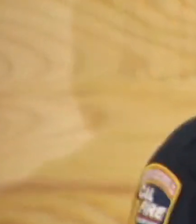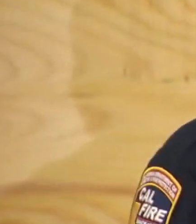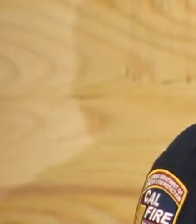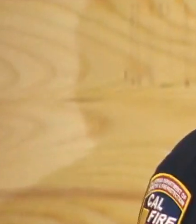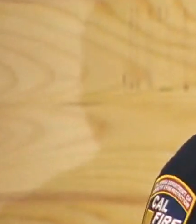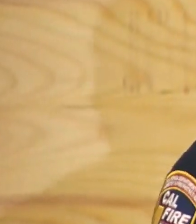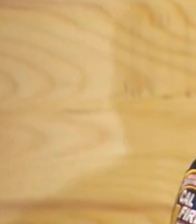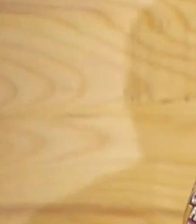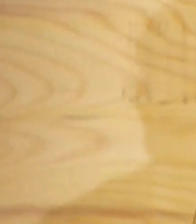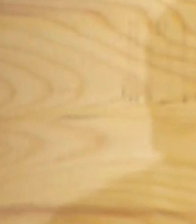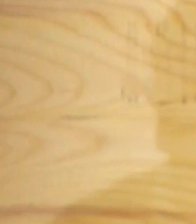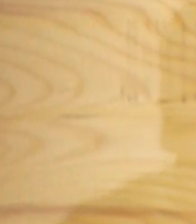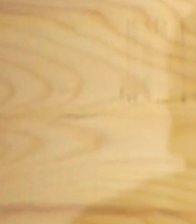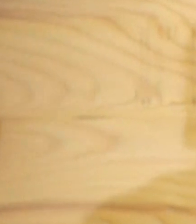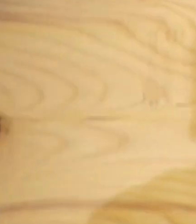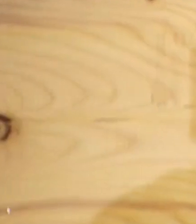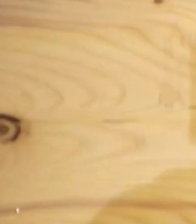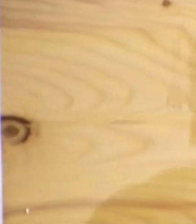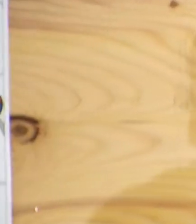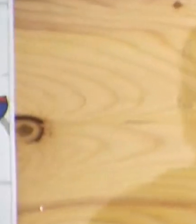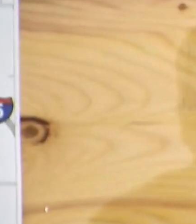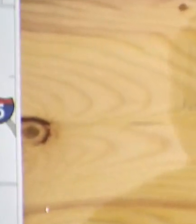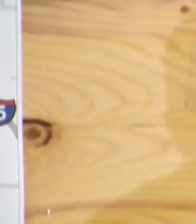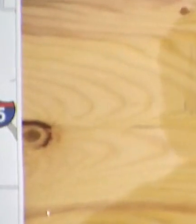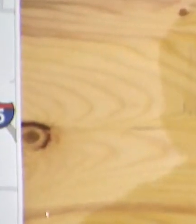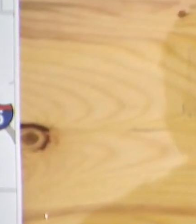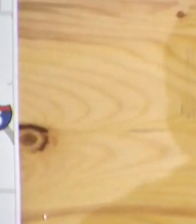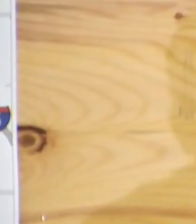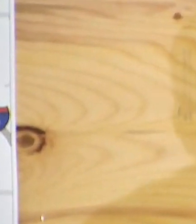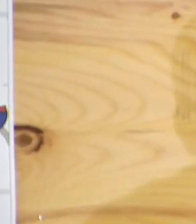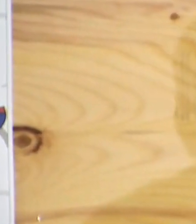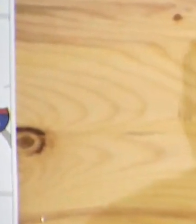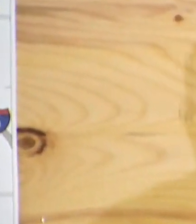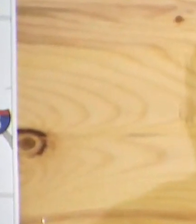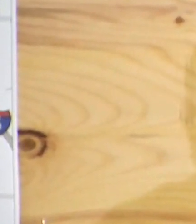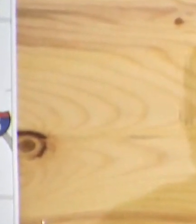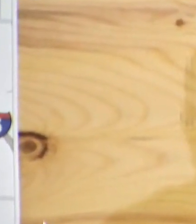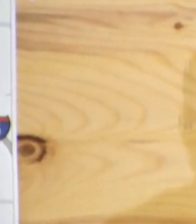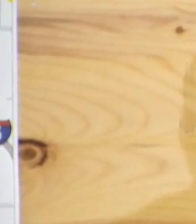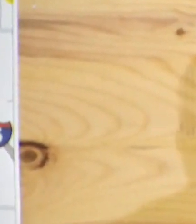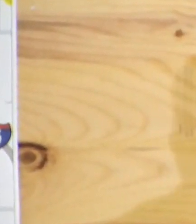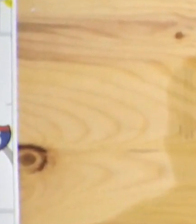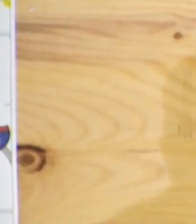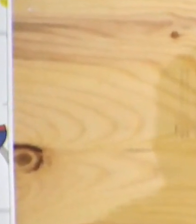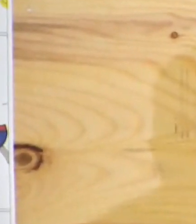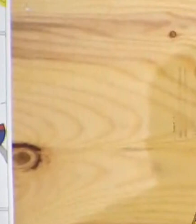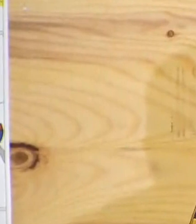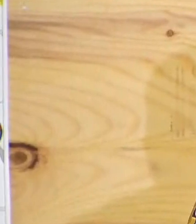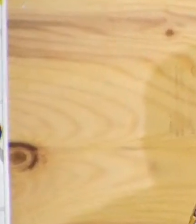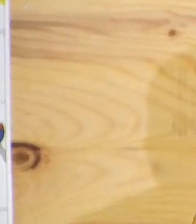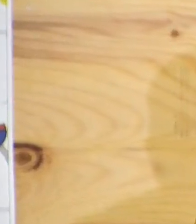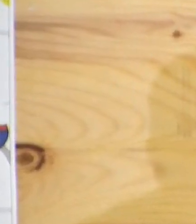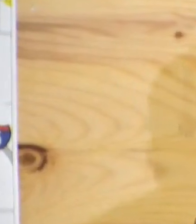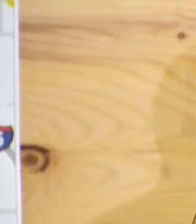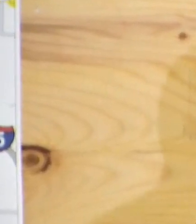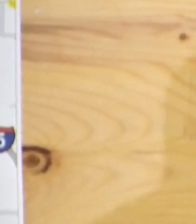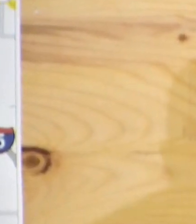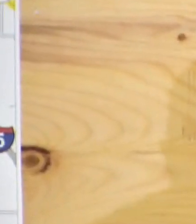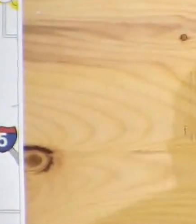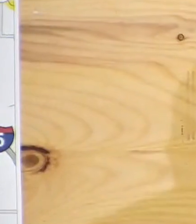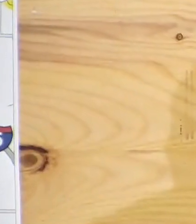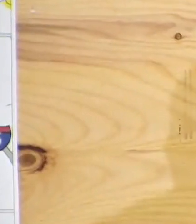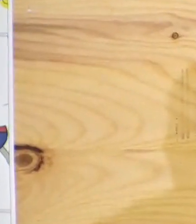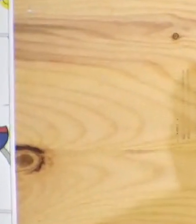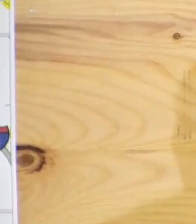Thank you, Chief. I'd now like to bring up our law enforcement partners for a quick update. Napa County Sheriff John